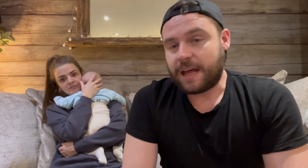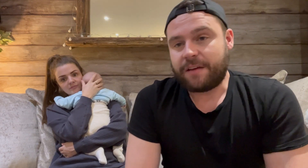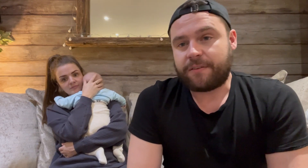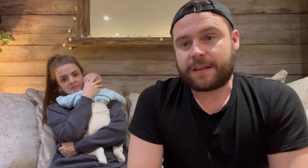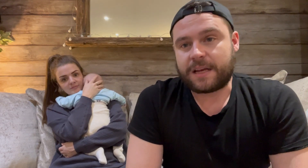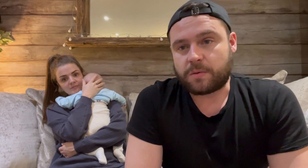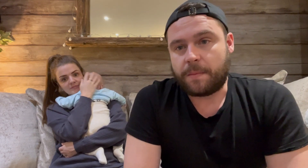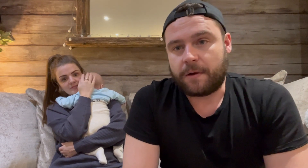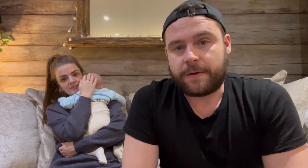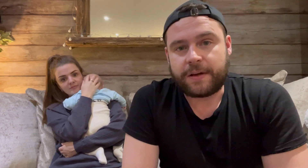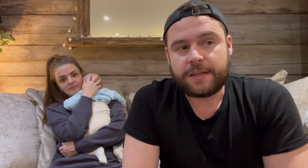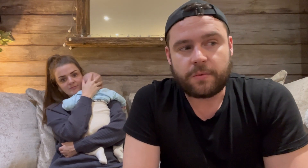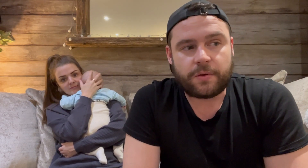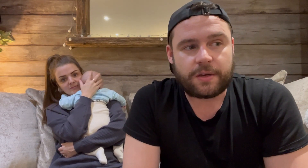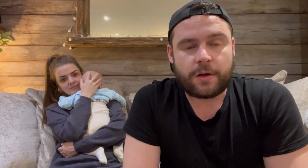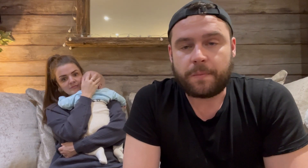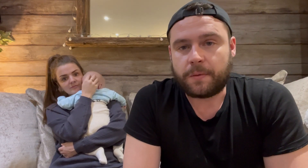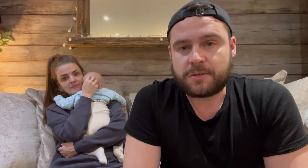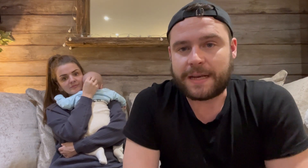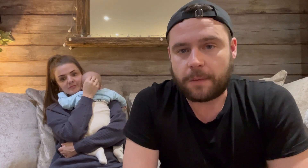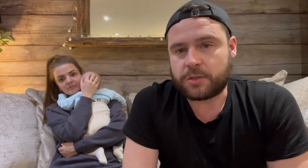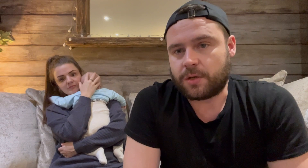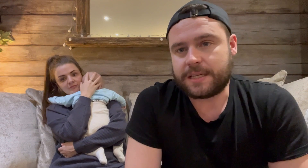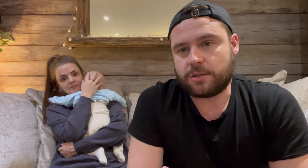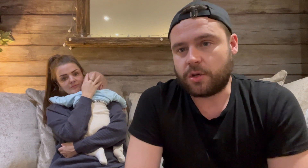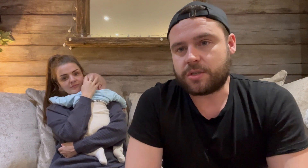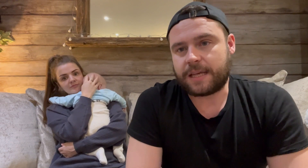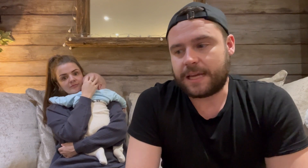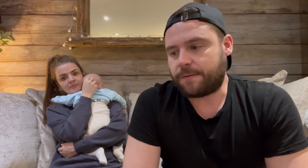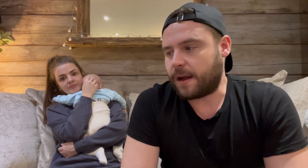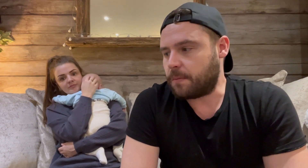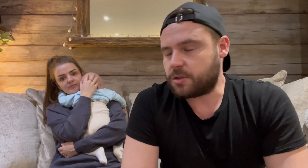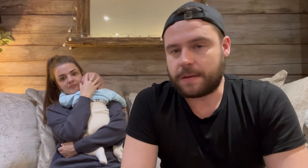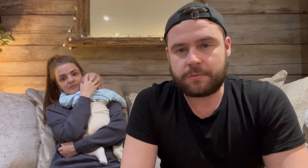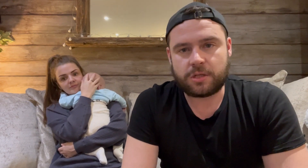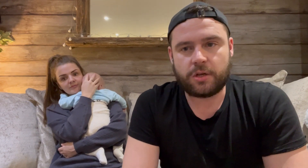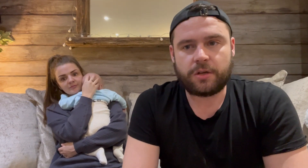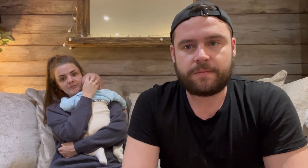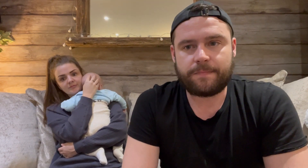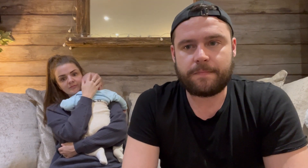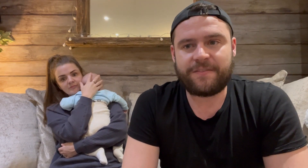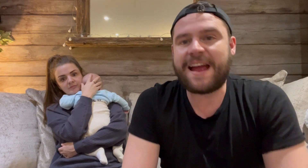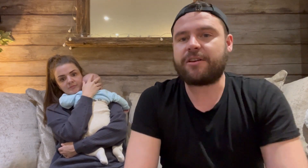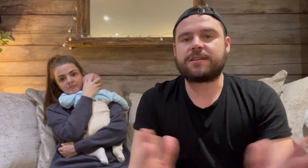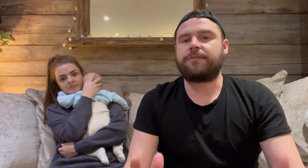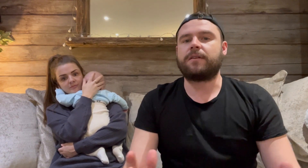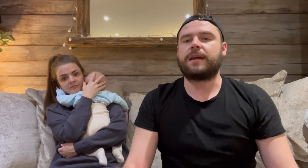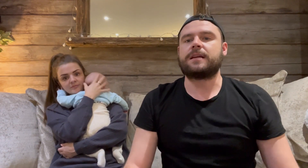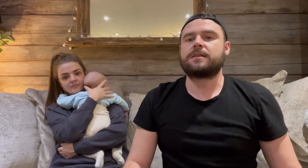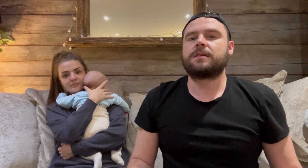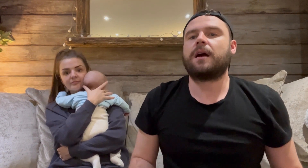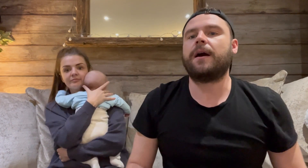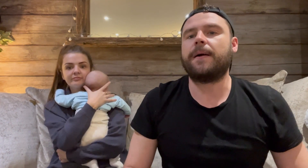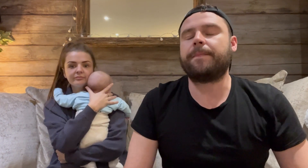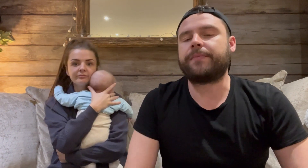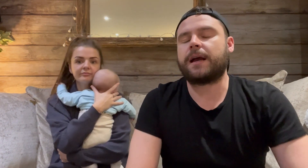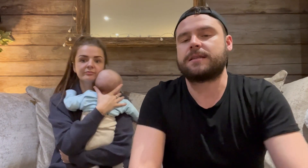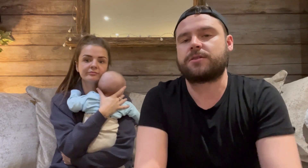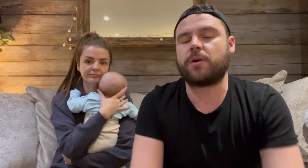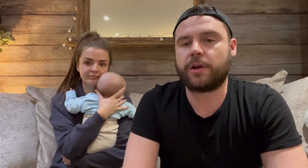I think that's what we both agreed, that we were going to open up as many opportunities and doors and gates for Albert to be able to learn various different things as he's growing up,